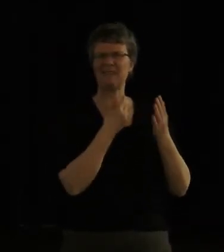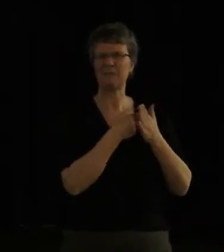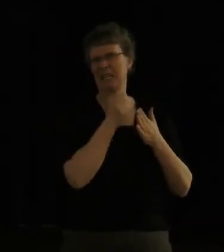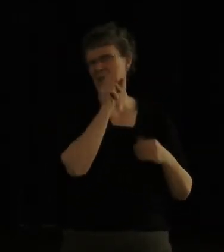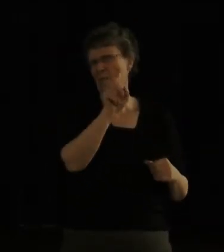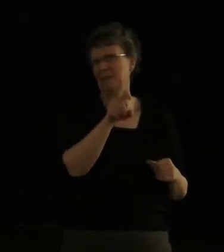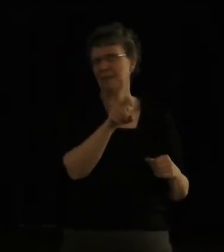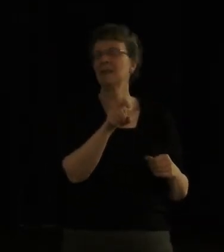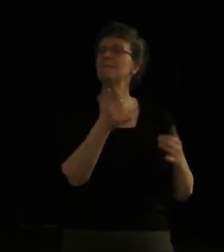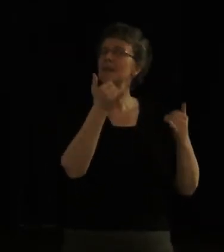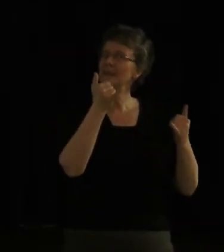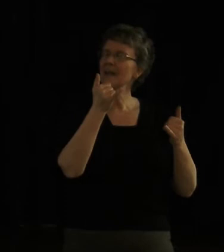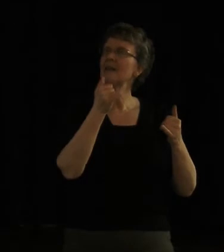see there's a different way of thinking.